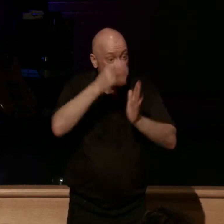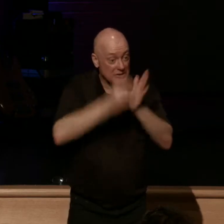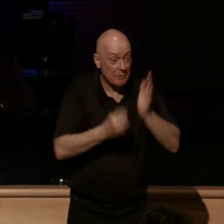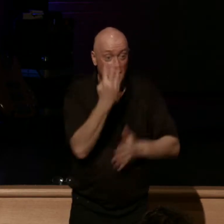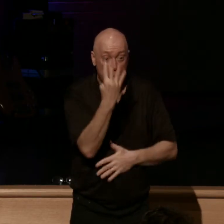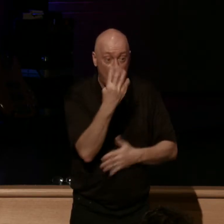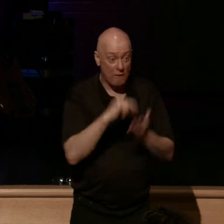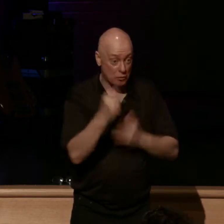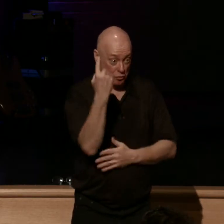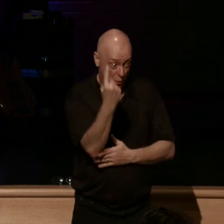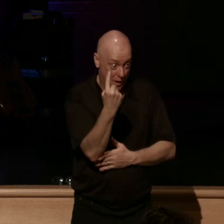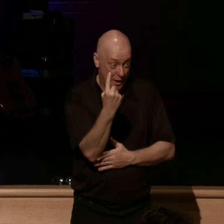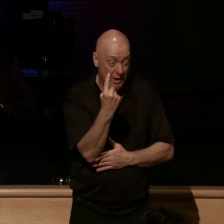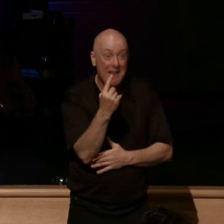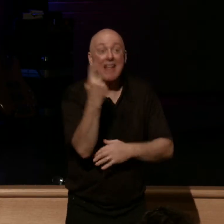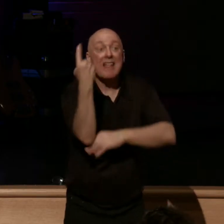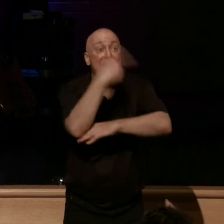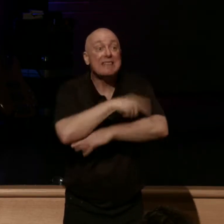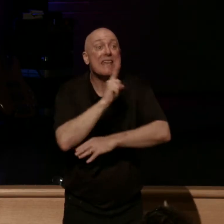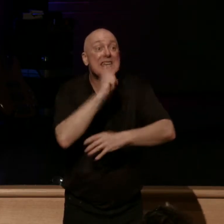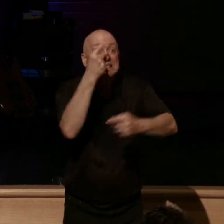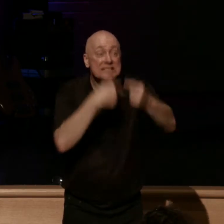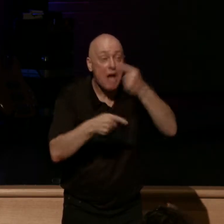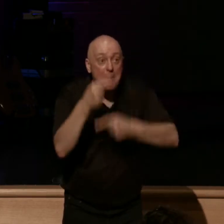4, verse 1. Behold, the day is coming.